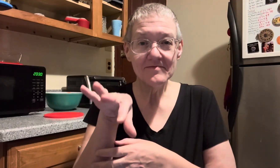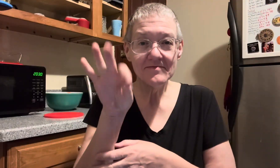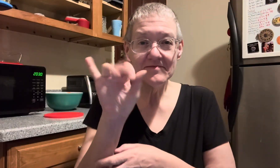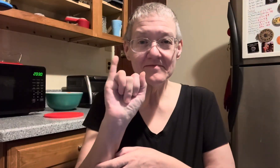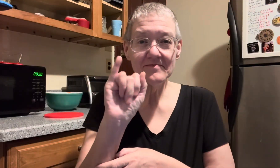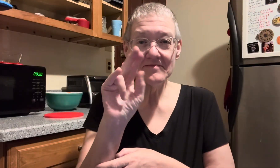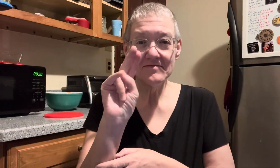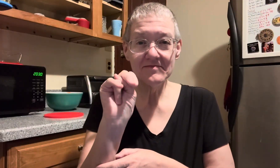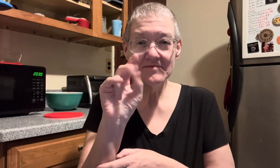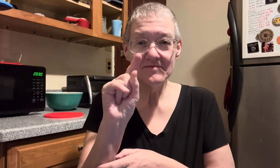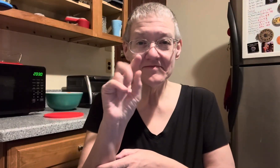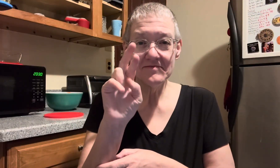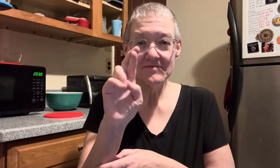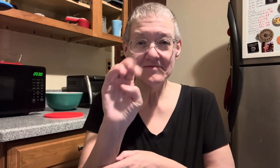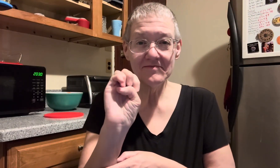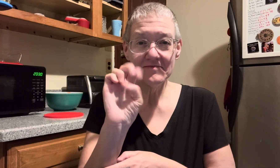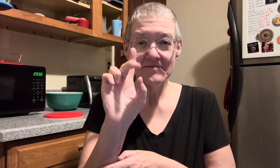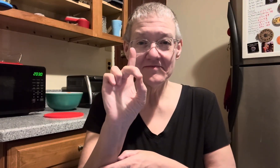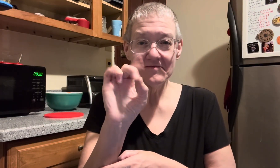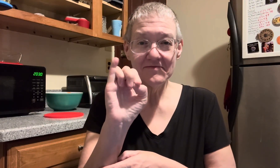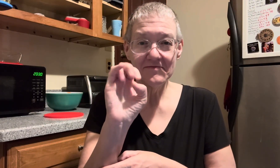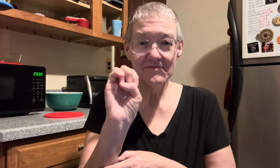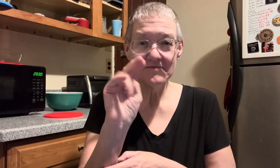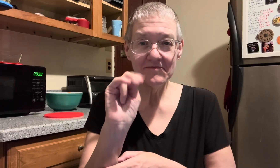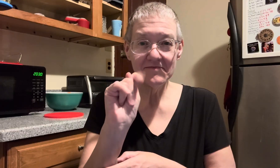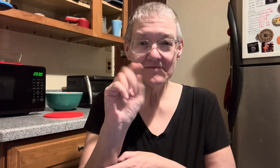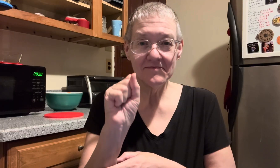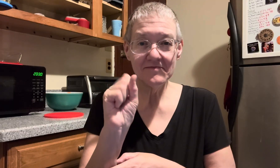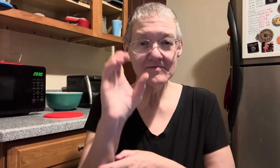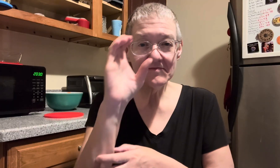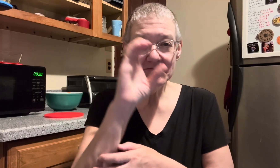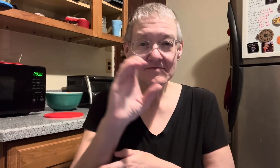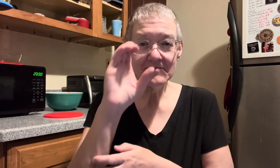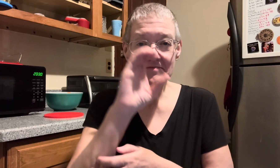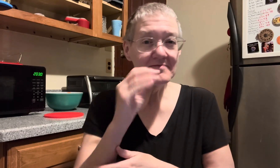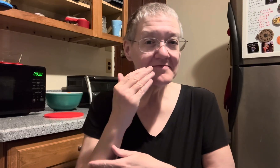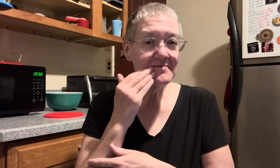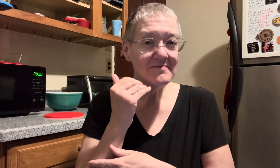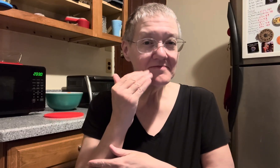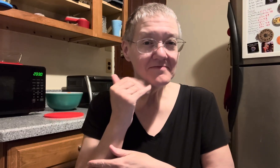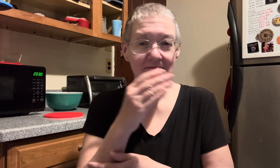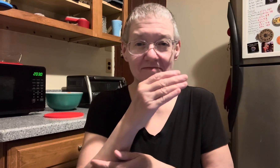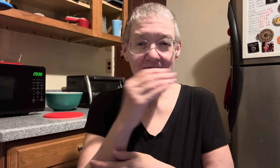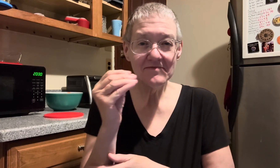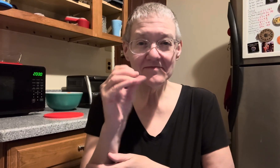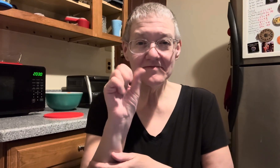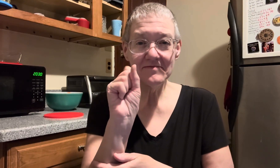Now find the ingredients and look for sugars and